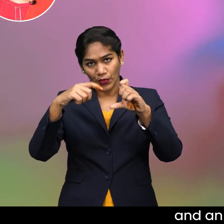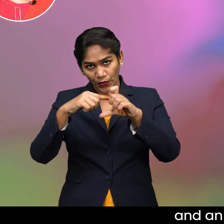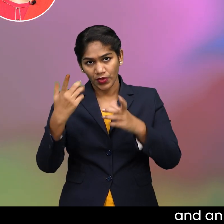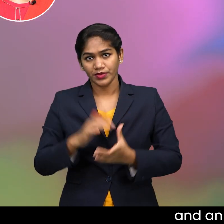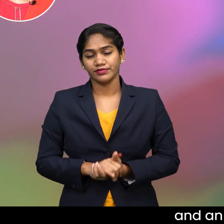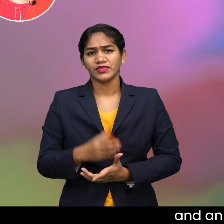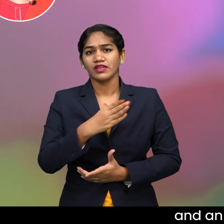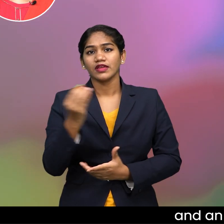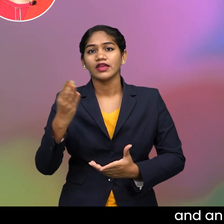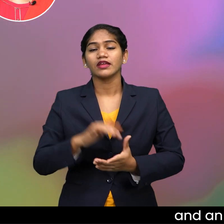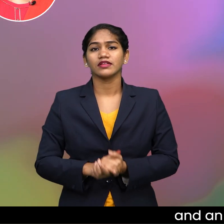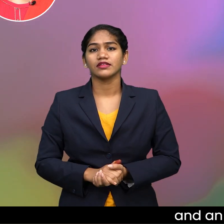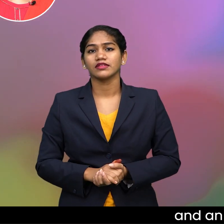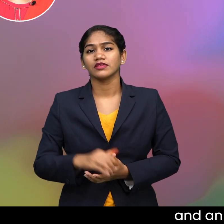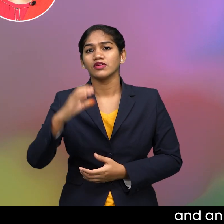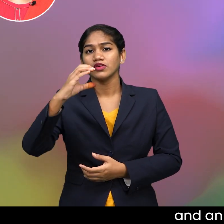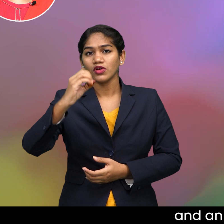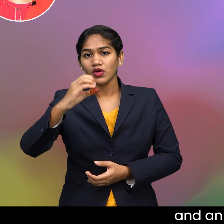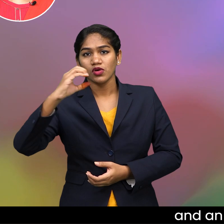and an occipital lobe.